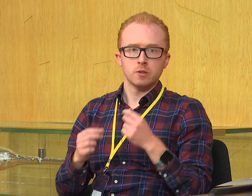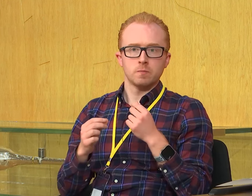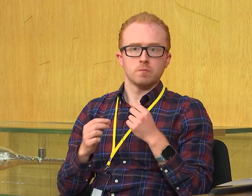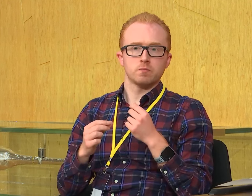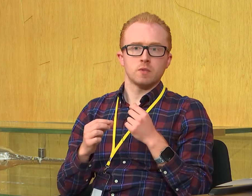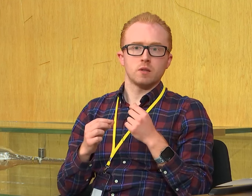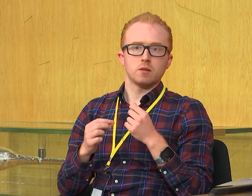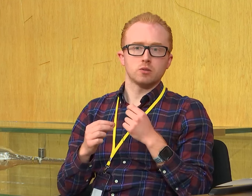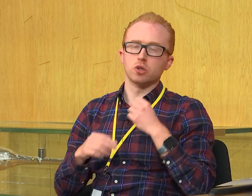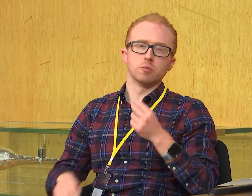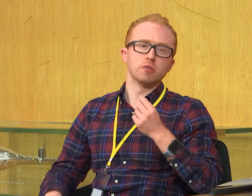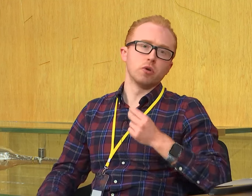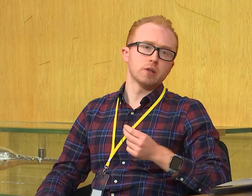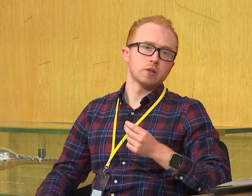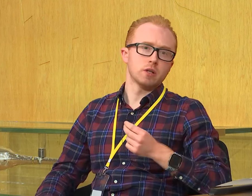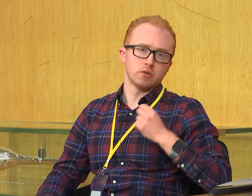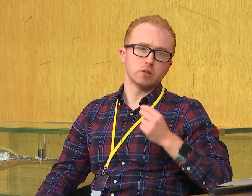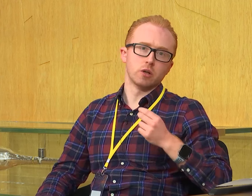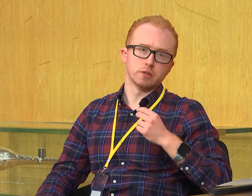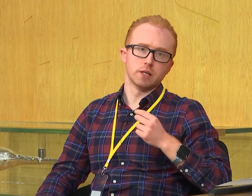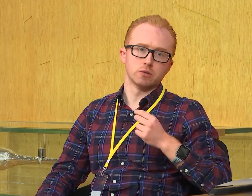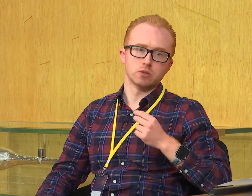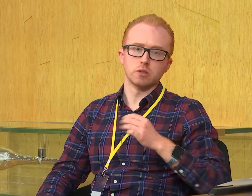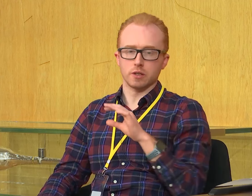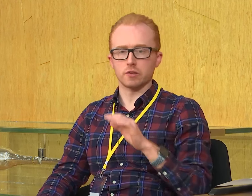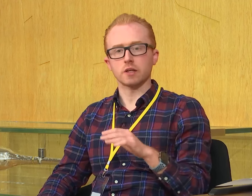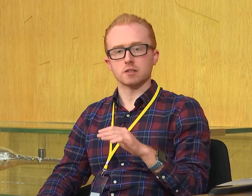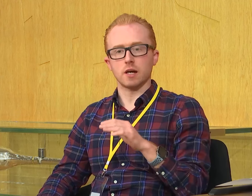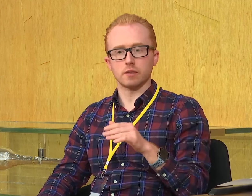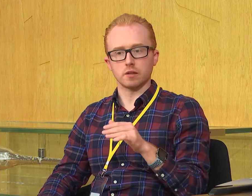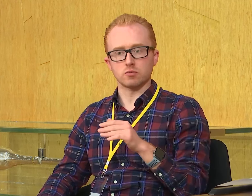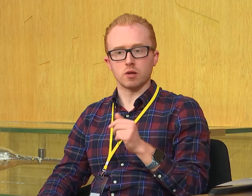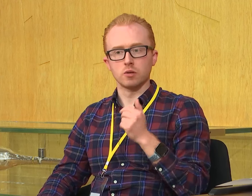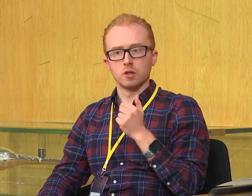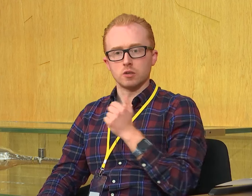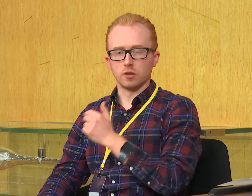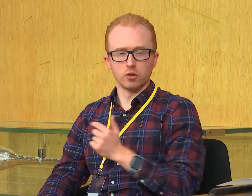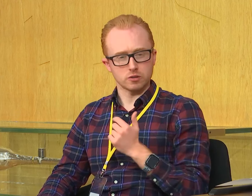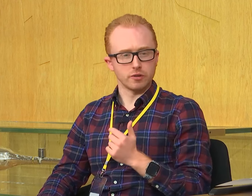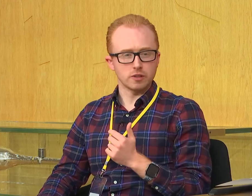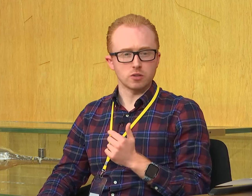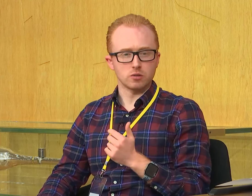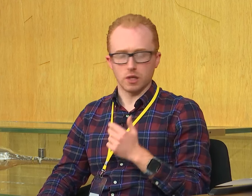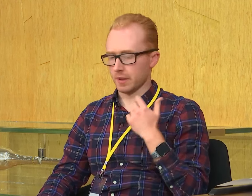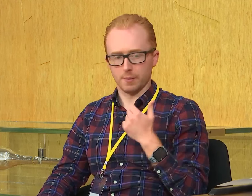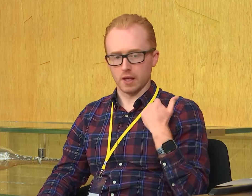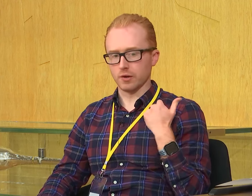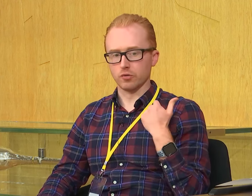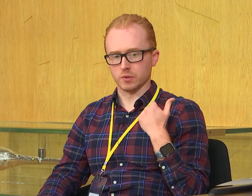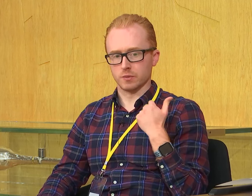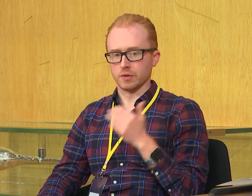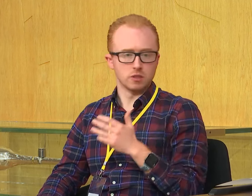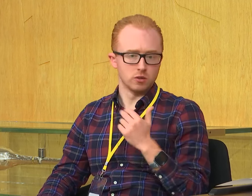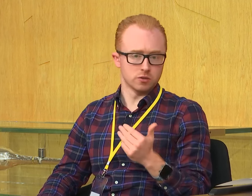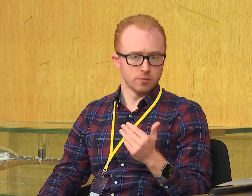age could have been avoided if they had gotten the diagnosis earlier. And the thing is, I think as well, the longer something is I know